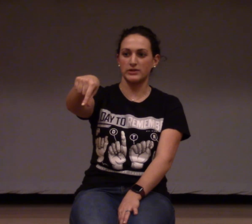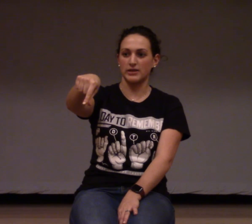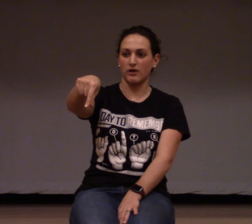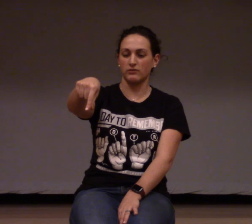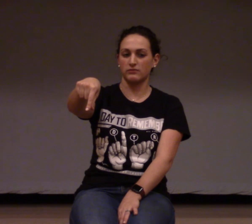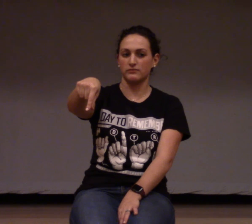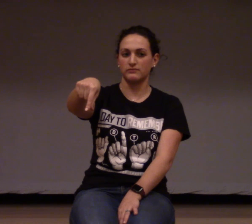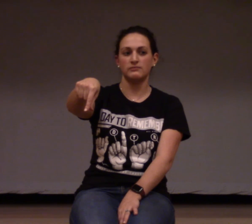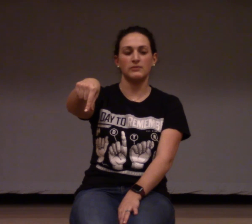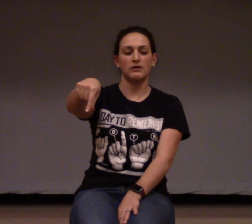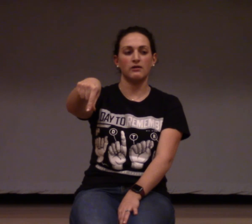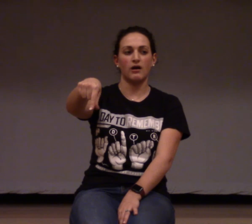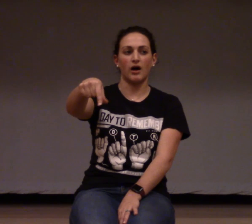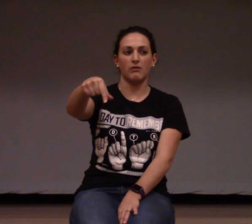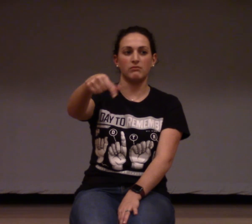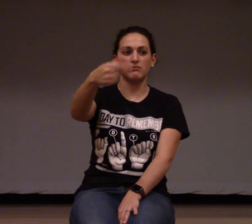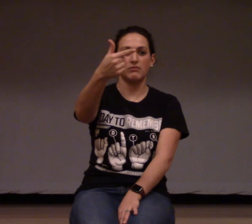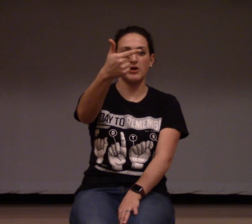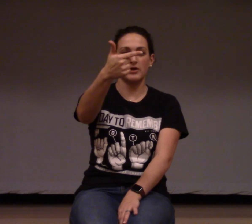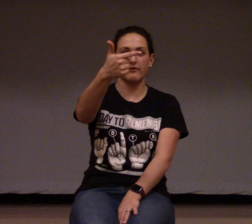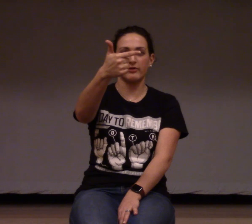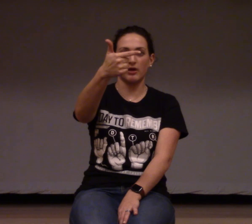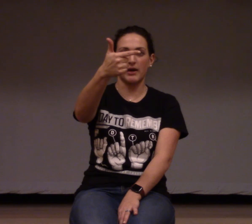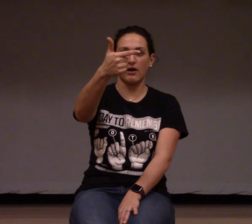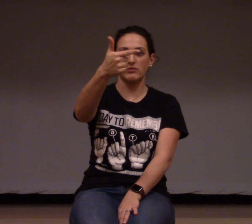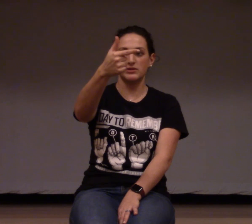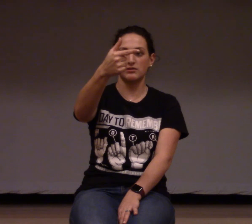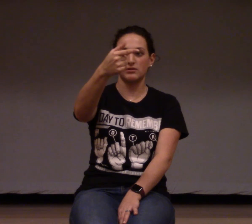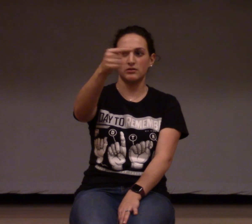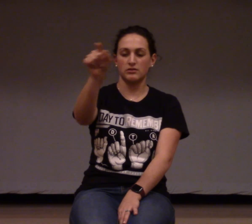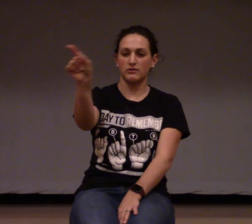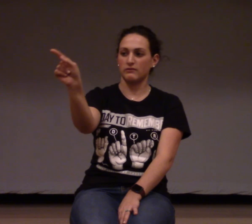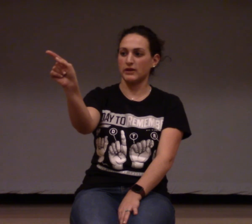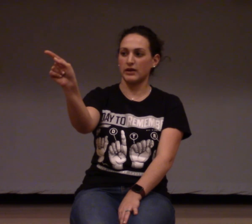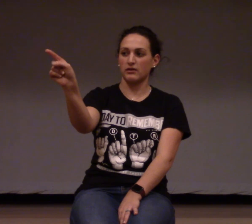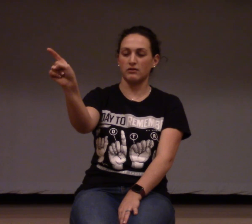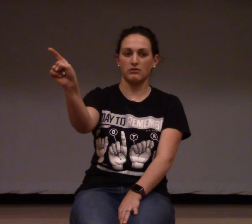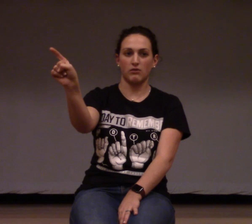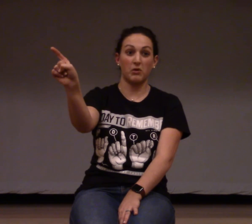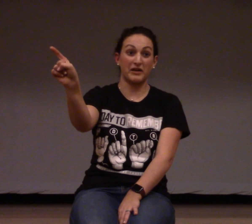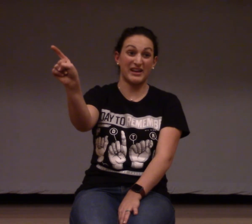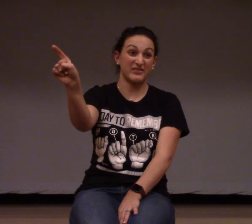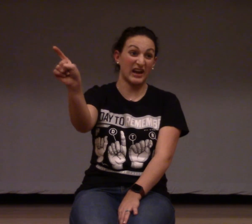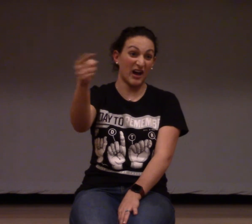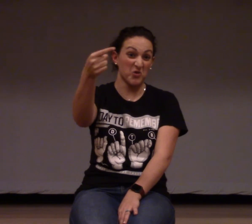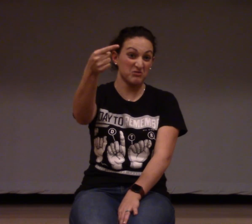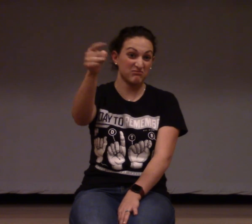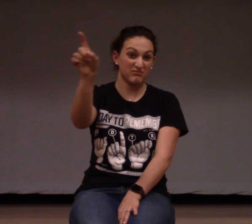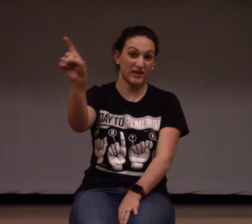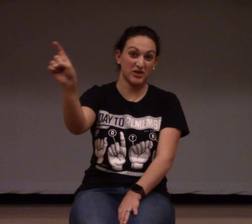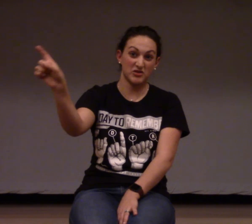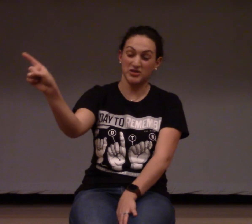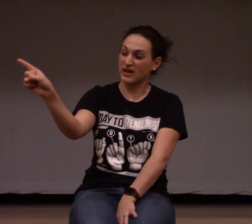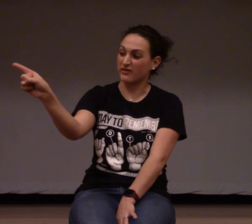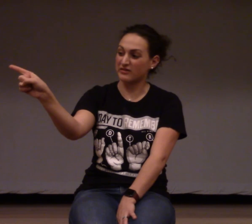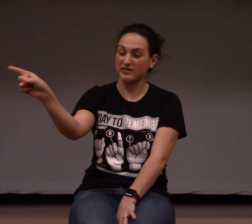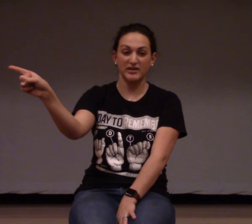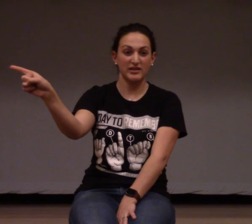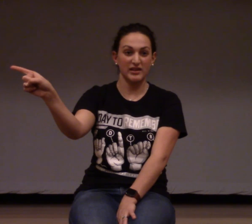down. And you can have your thumb out, in, or not even out. Like you can just have it like